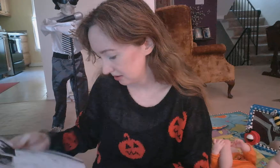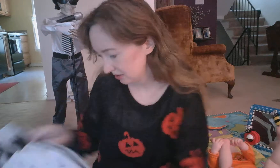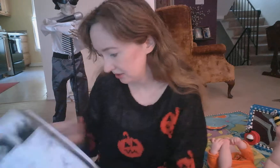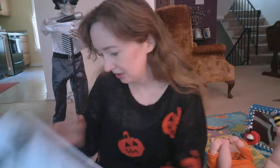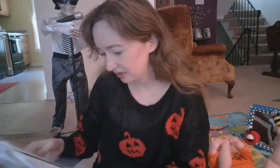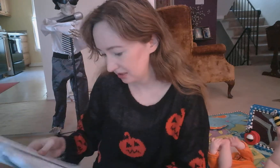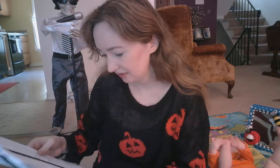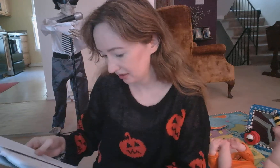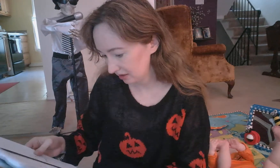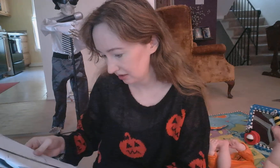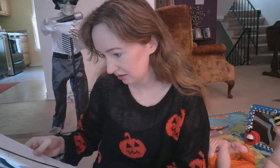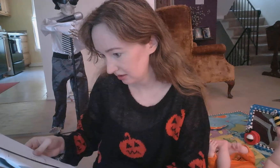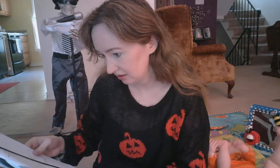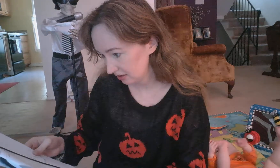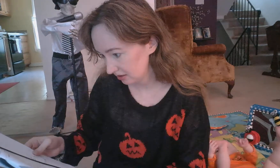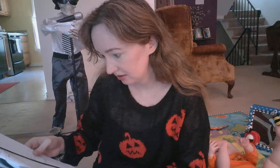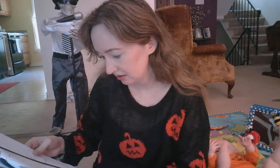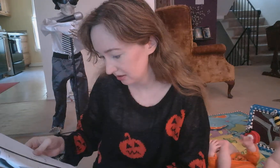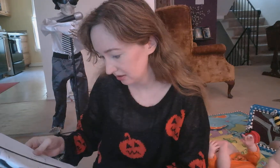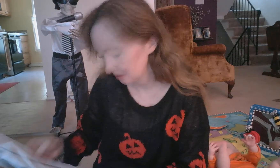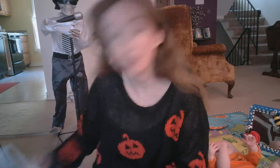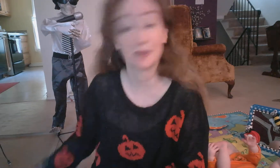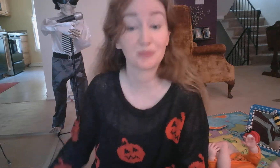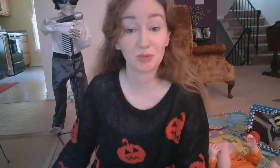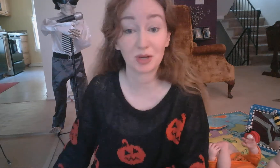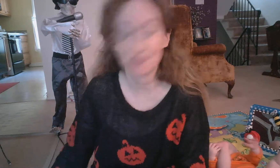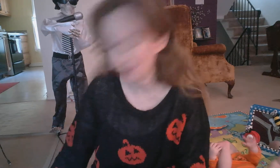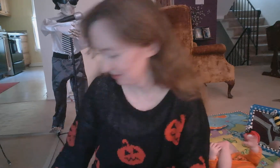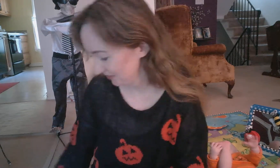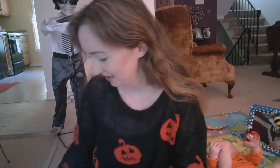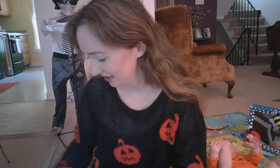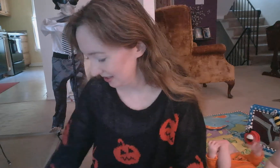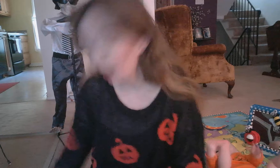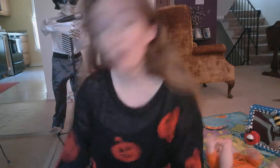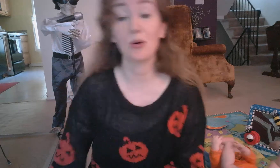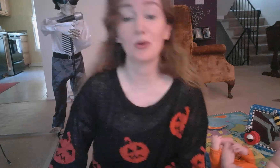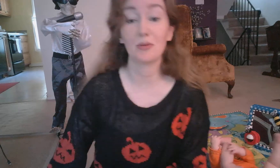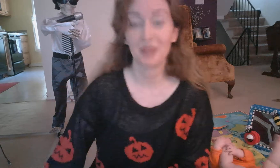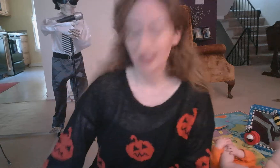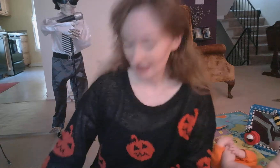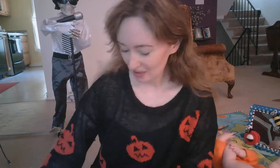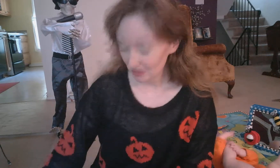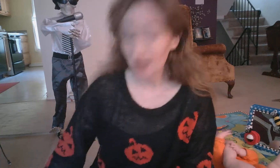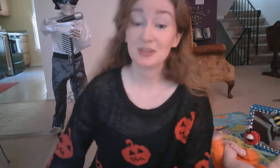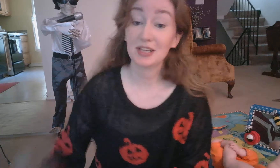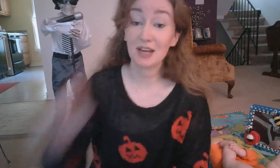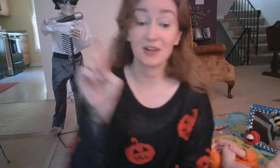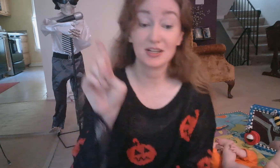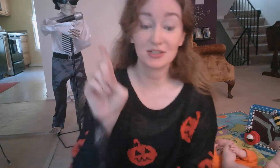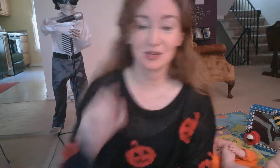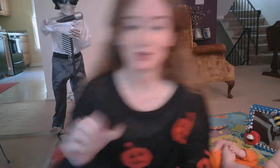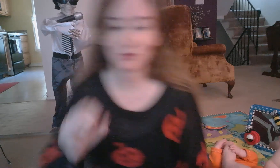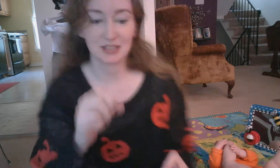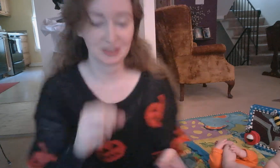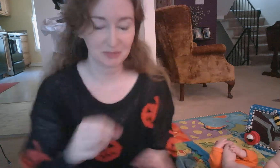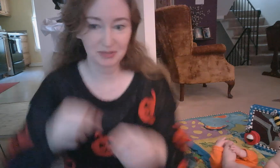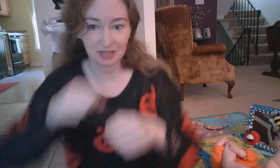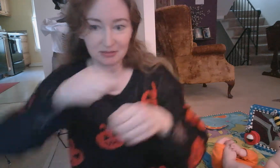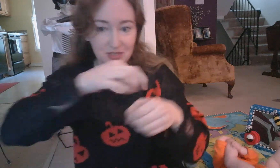I think we did everything. We're good. Oh. One thing I forgot to show you when I did pumpkin, which